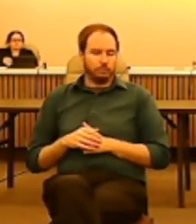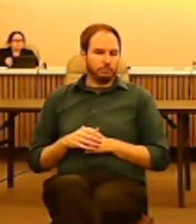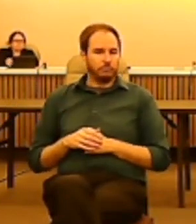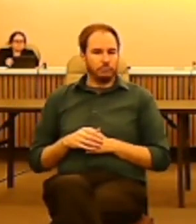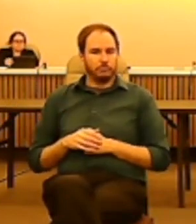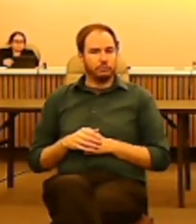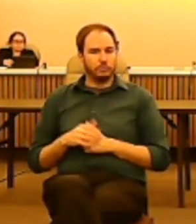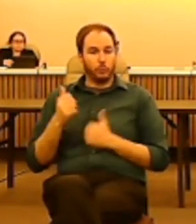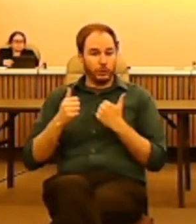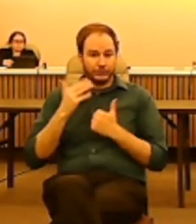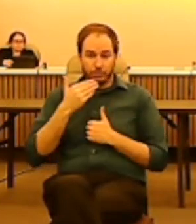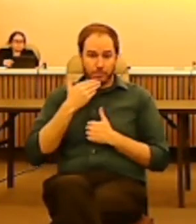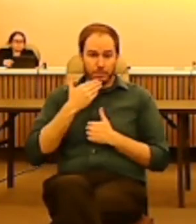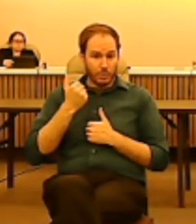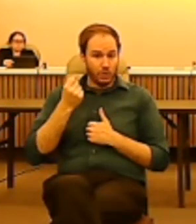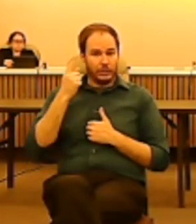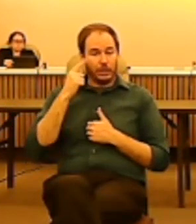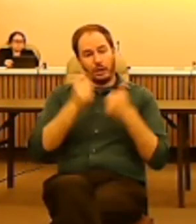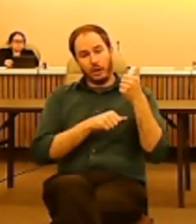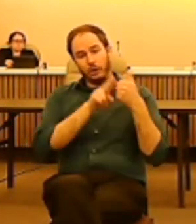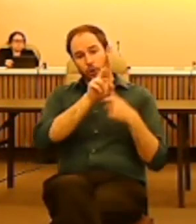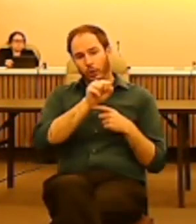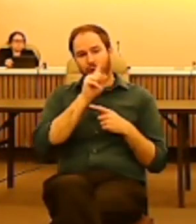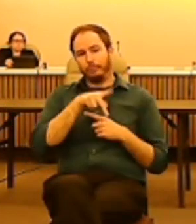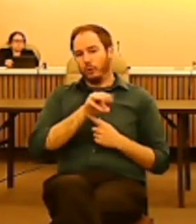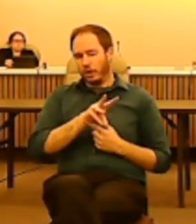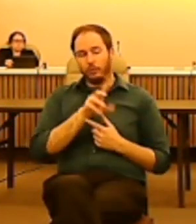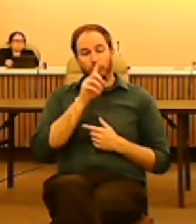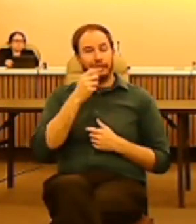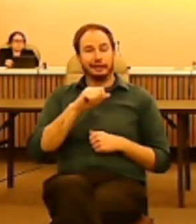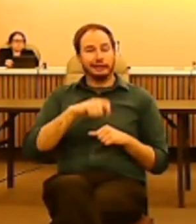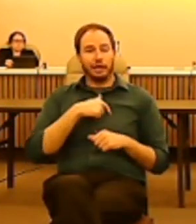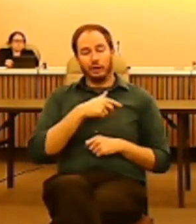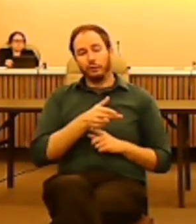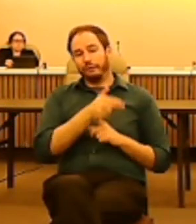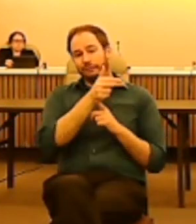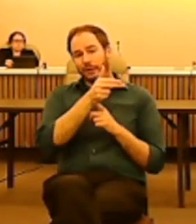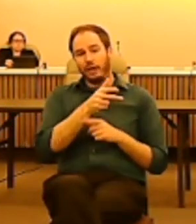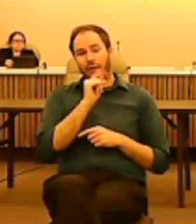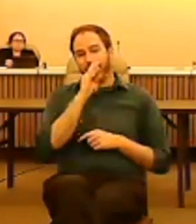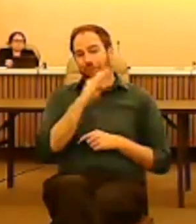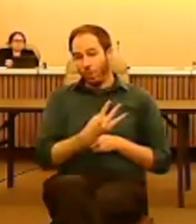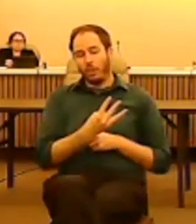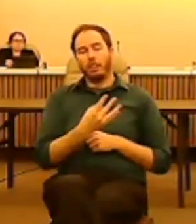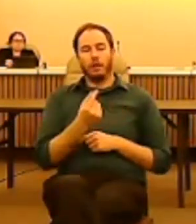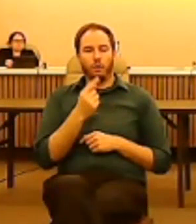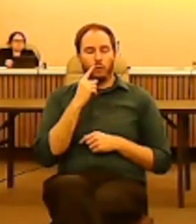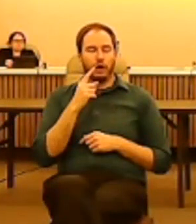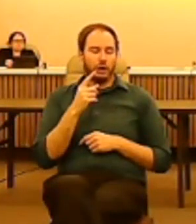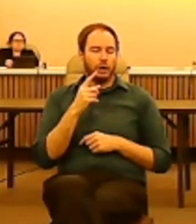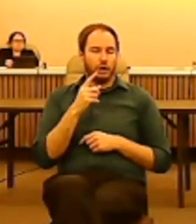one that makes the most sense to fly under the US flag is the POW flag. In fact, anytime we're flying in a 4th flag, that's what we do, is move